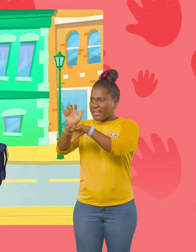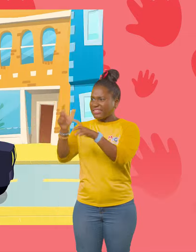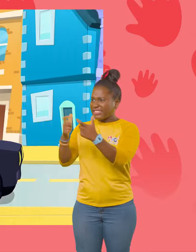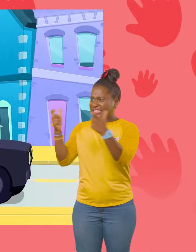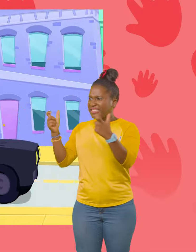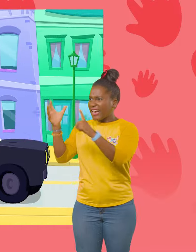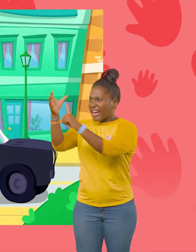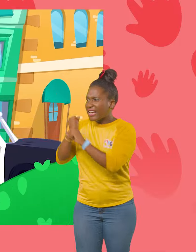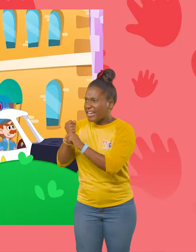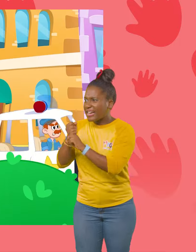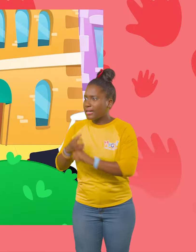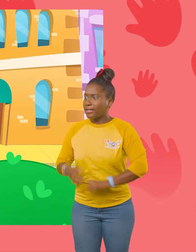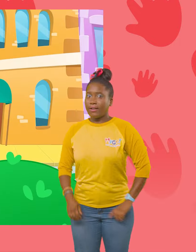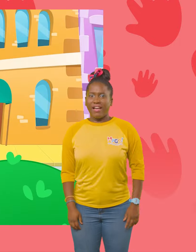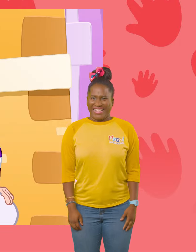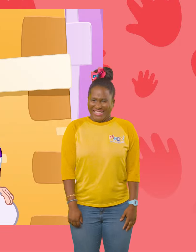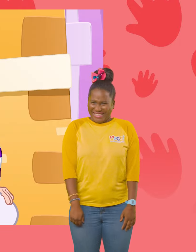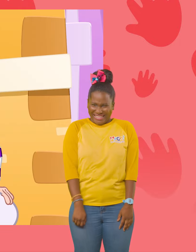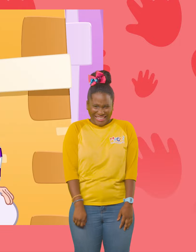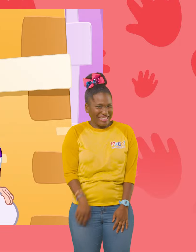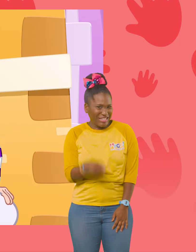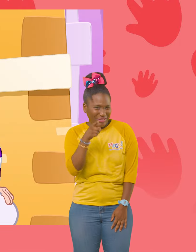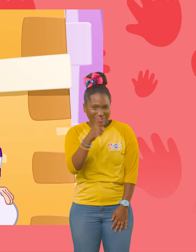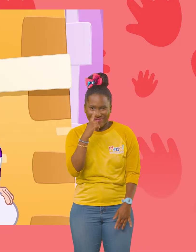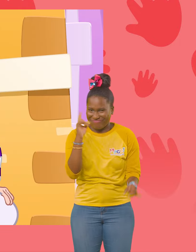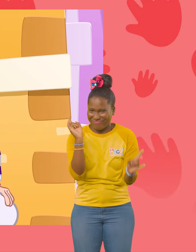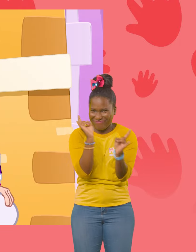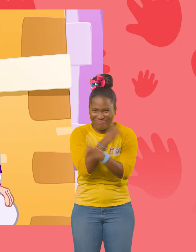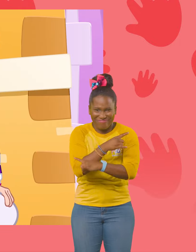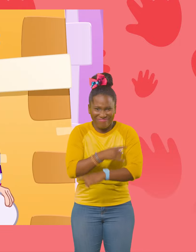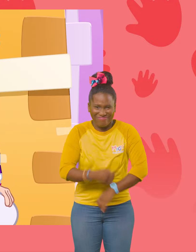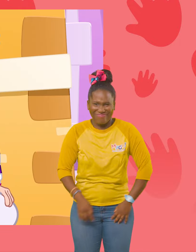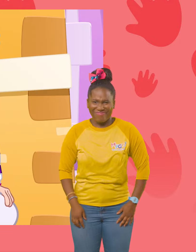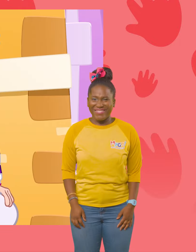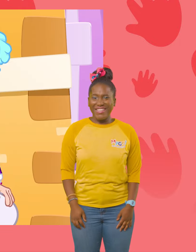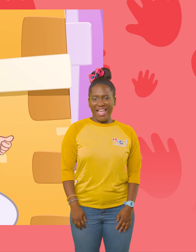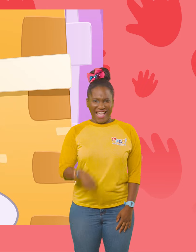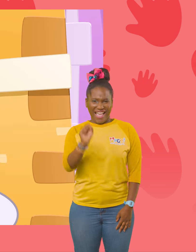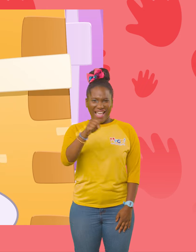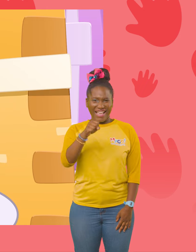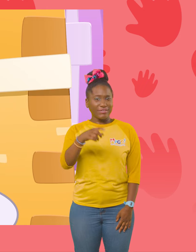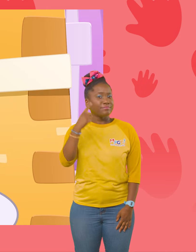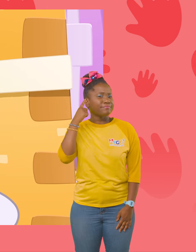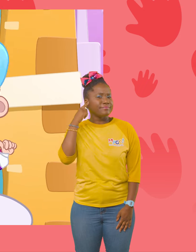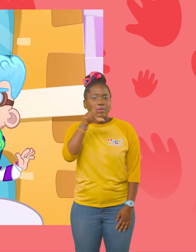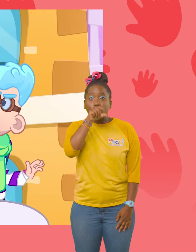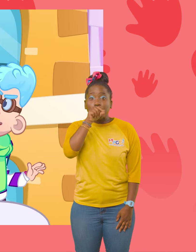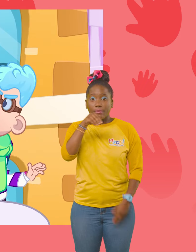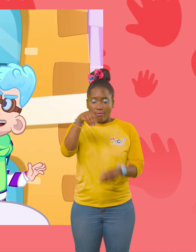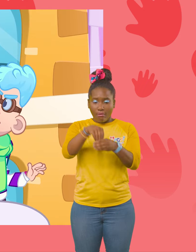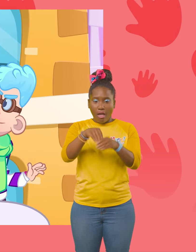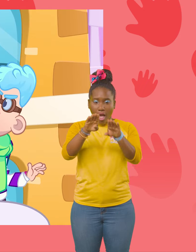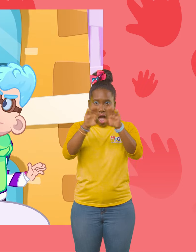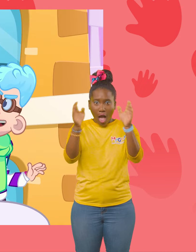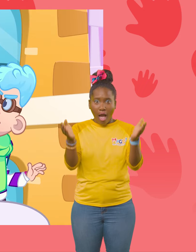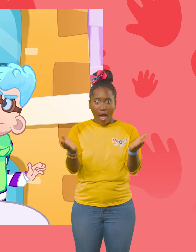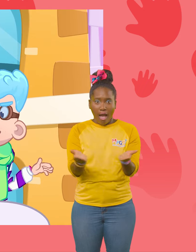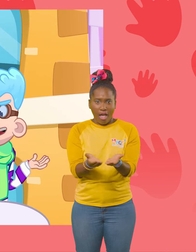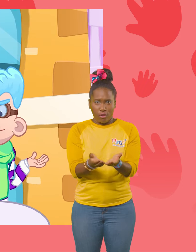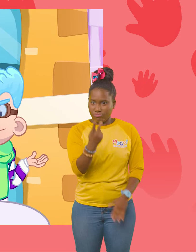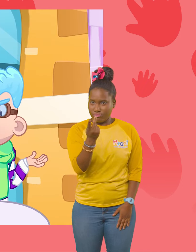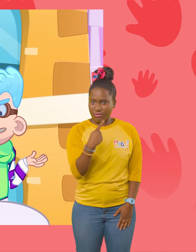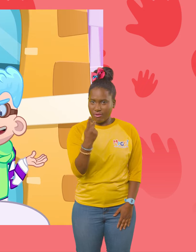you, mountain giant! You got him good, Stein? Yeah. With Soundbird and the bandit